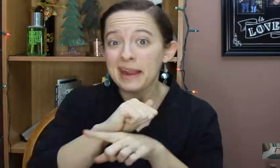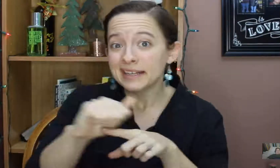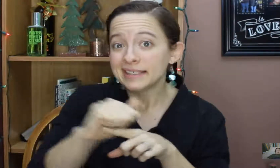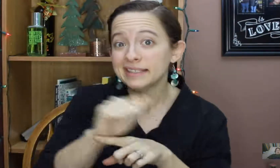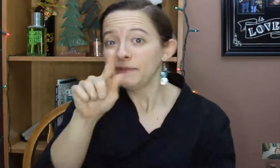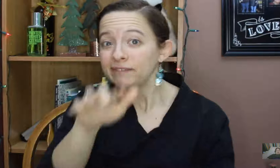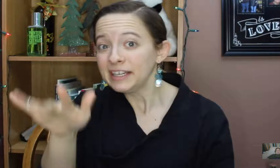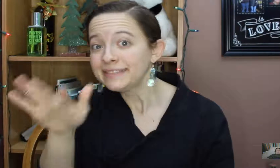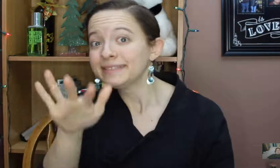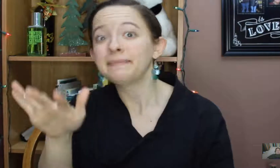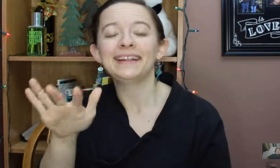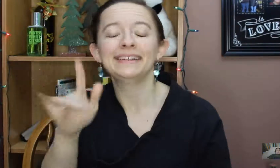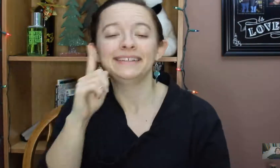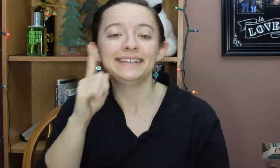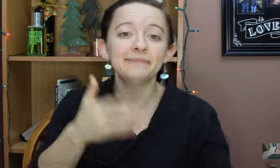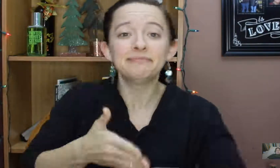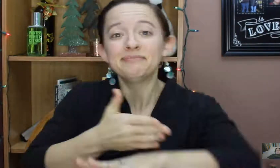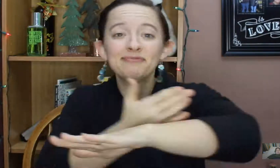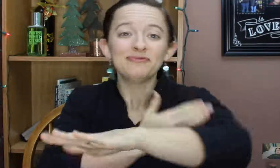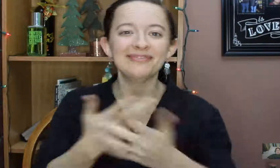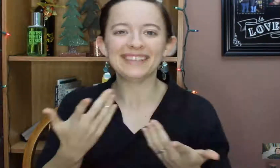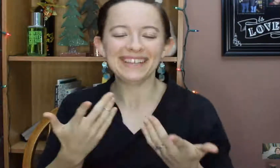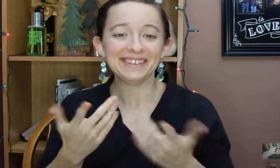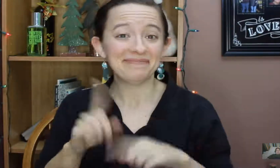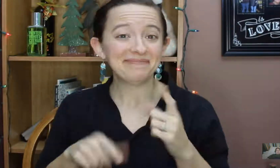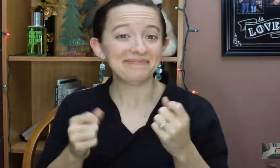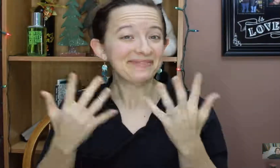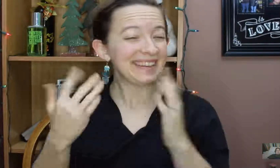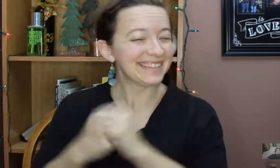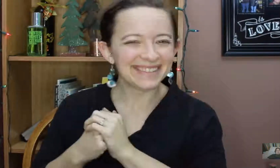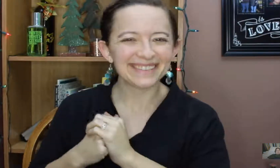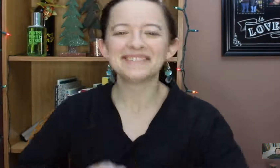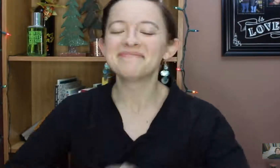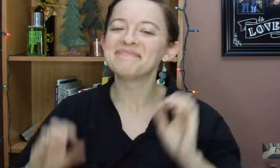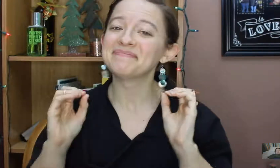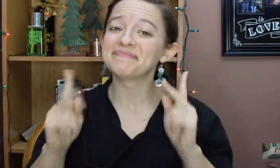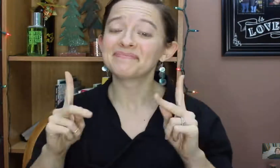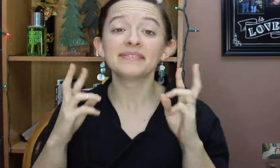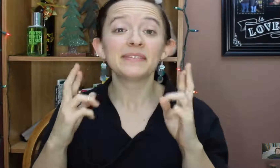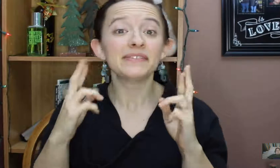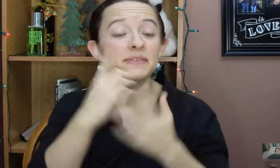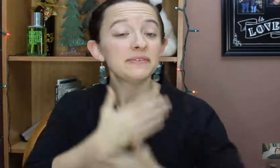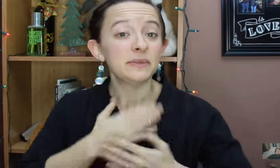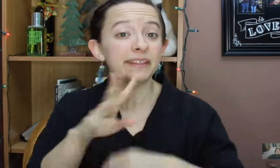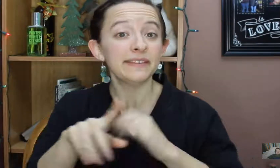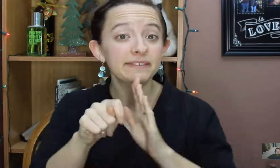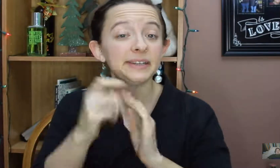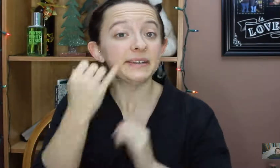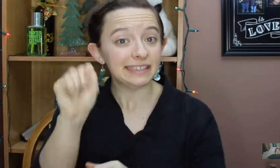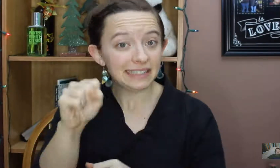it helped. Continue to practice your fingerspelling. You'll improve. You really will. It can't hurt. Alright, so